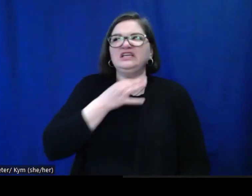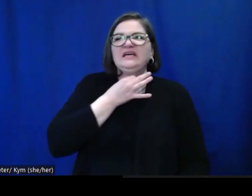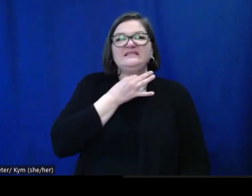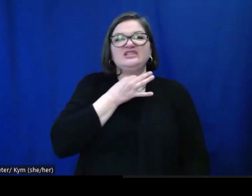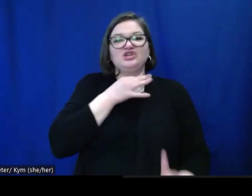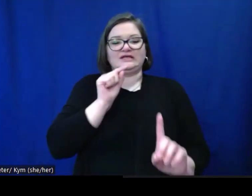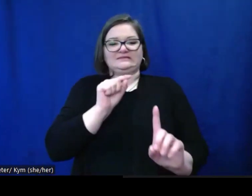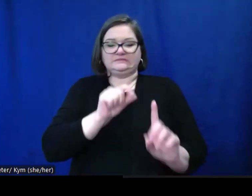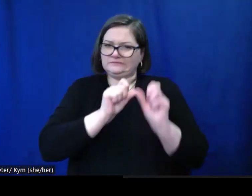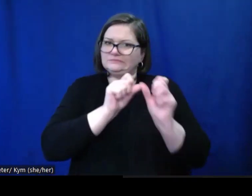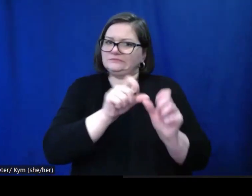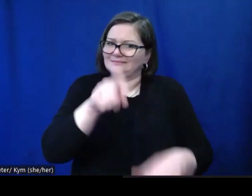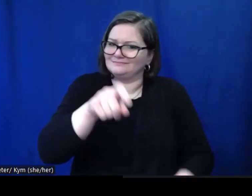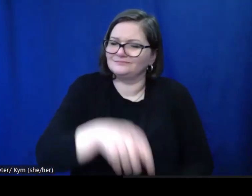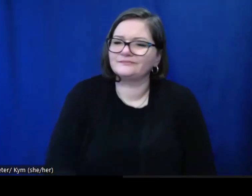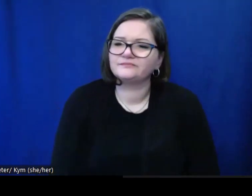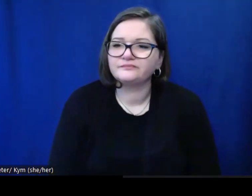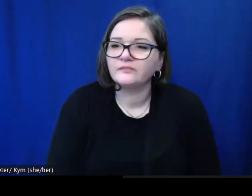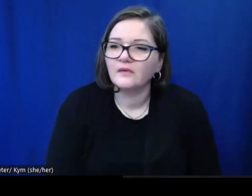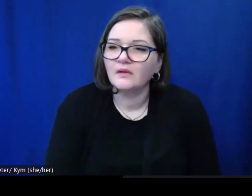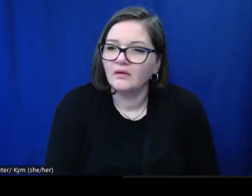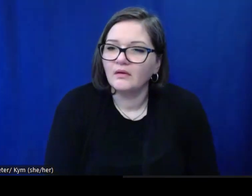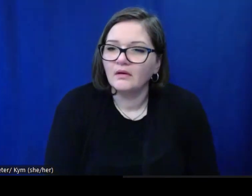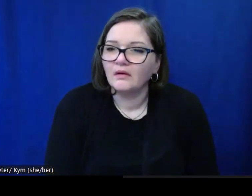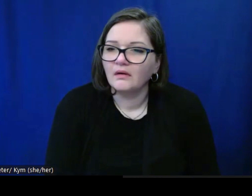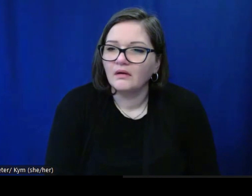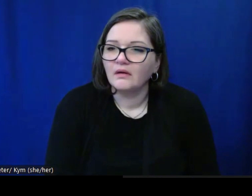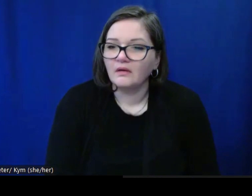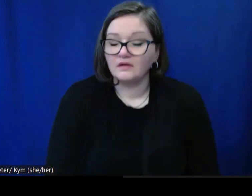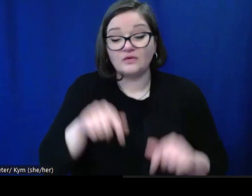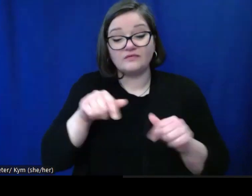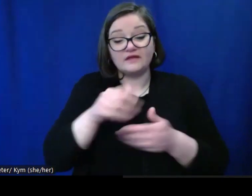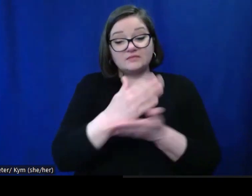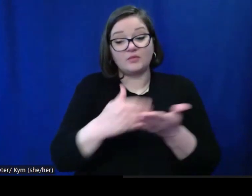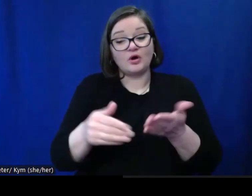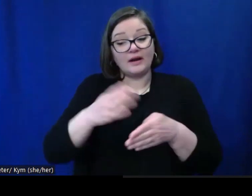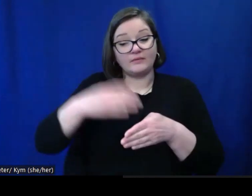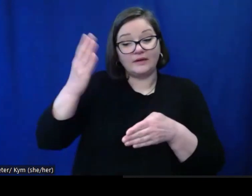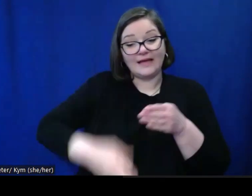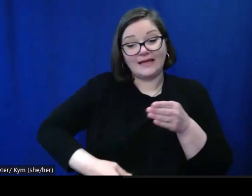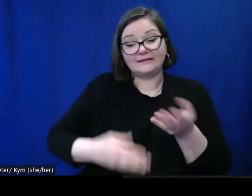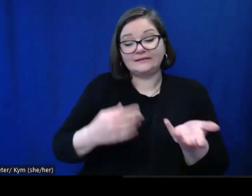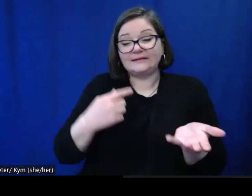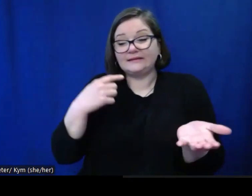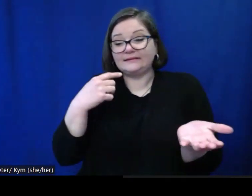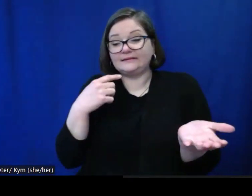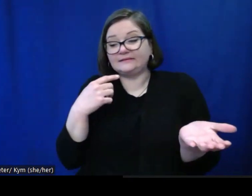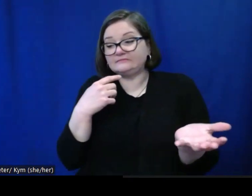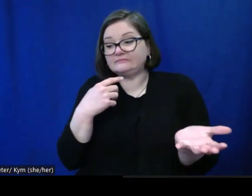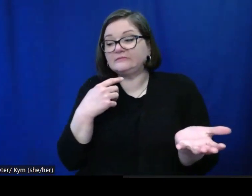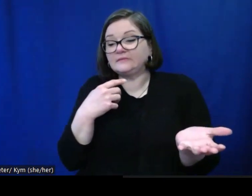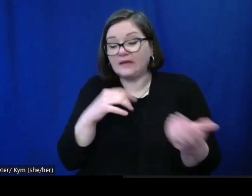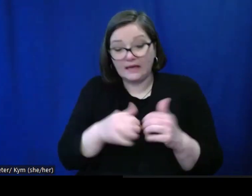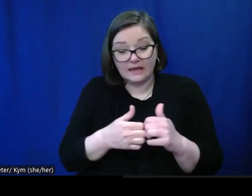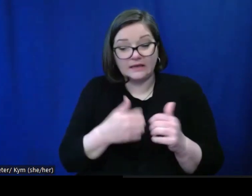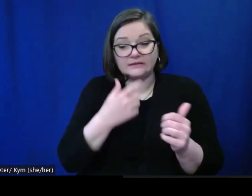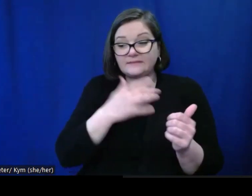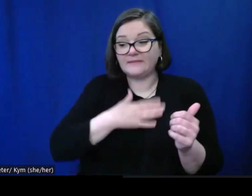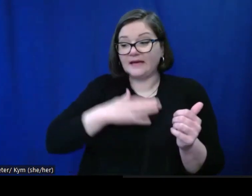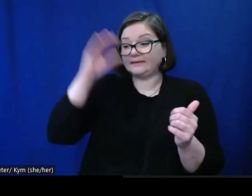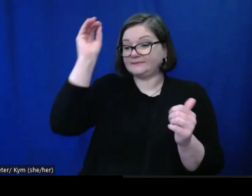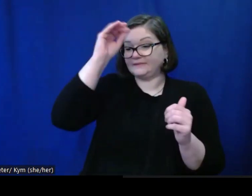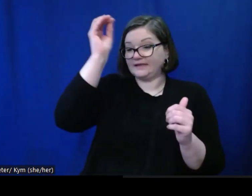that. And then I would end this section, I guess, with saying that my opinion would be is the